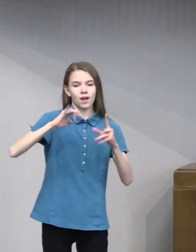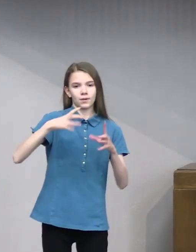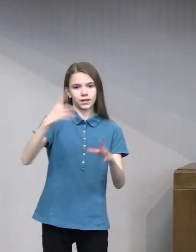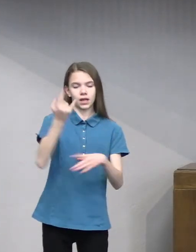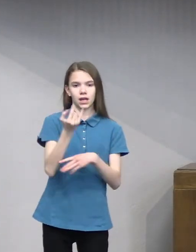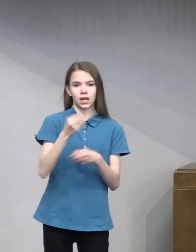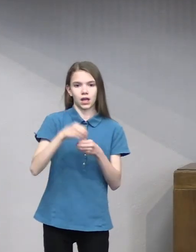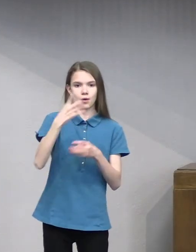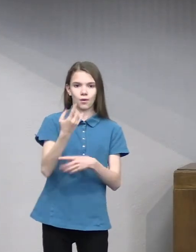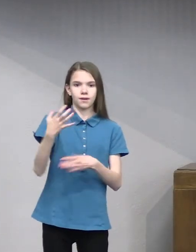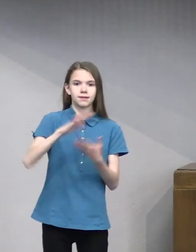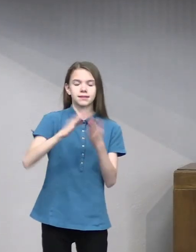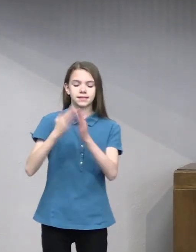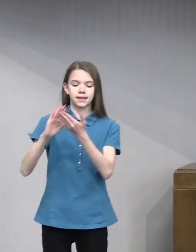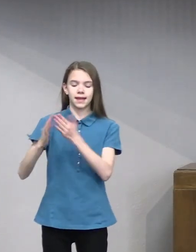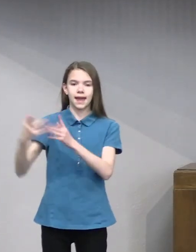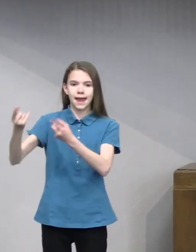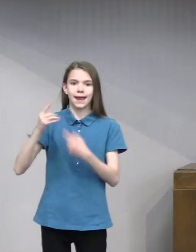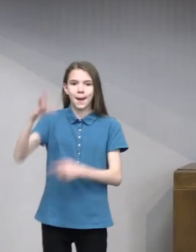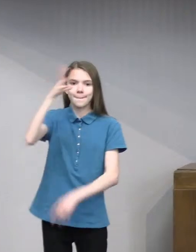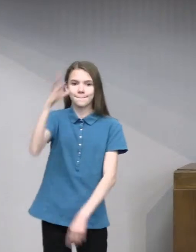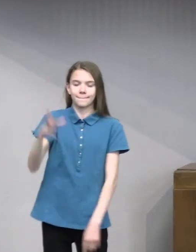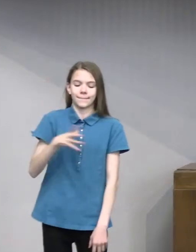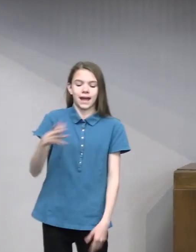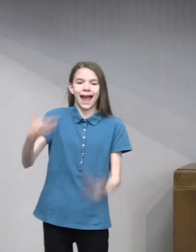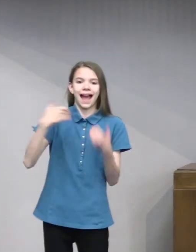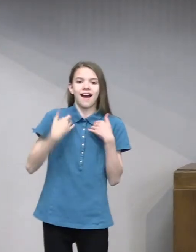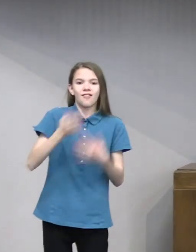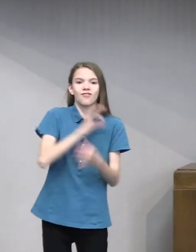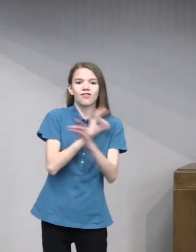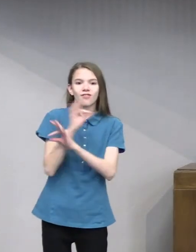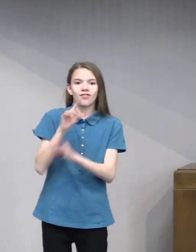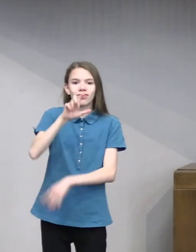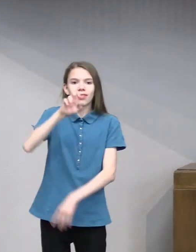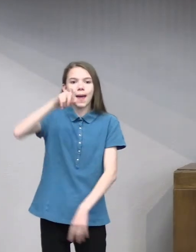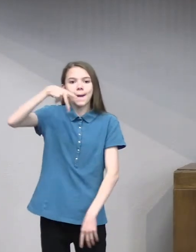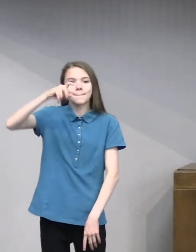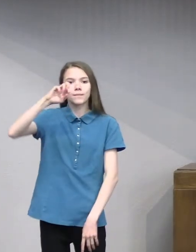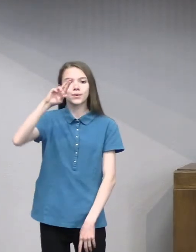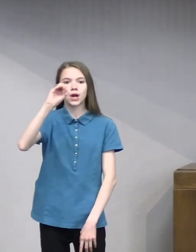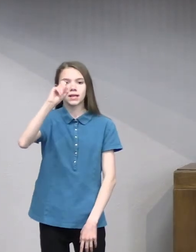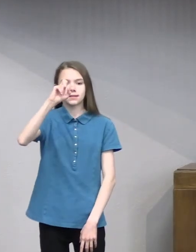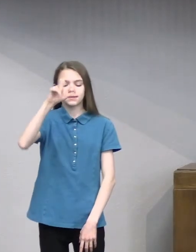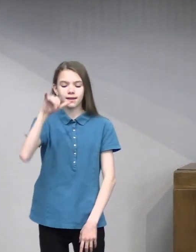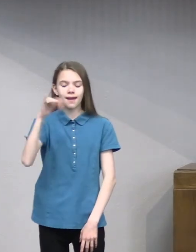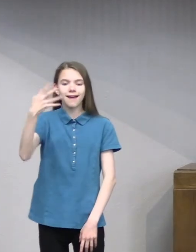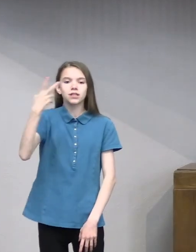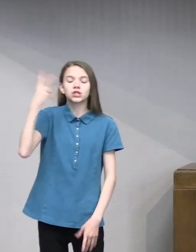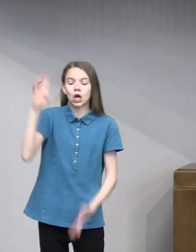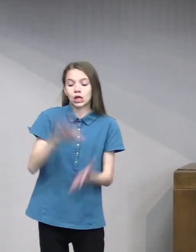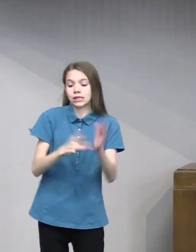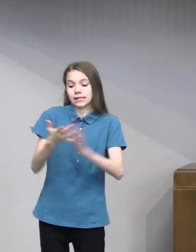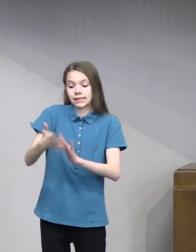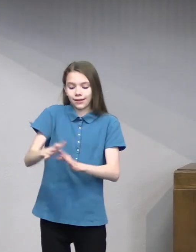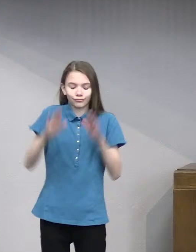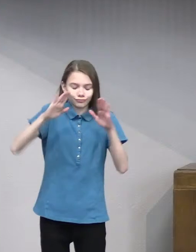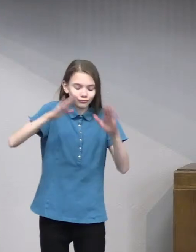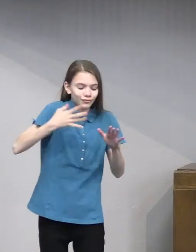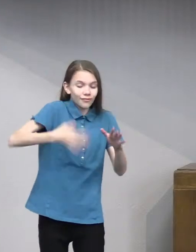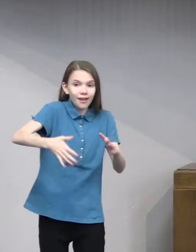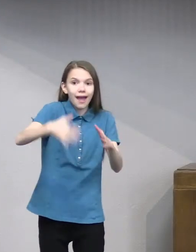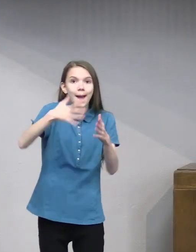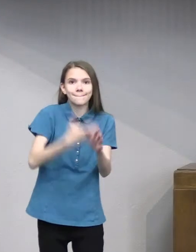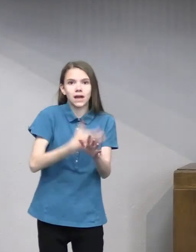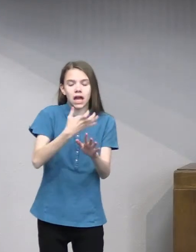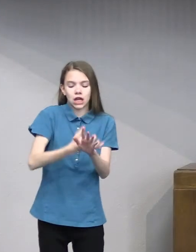cities, there came a man full of leprosy. And when he saw Jesus, he fell on his face and begged. And